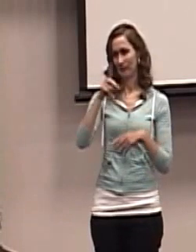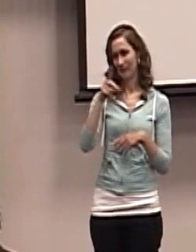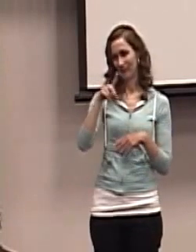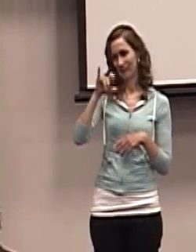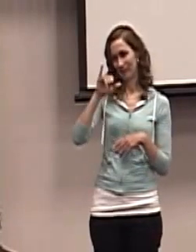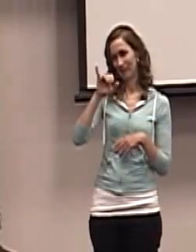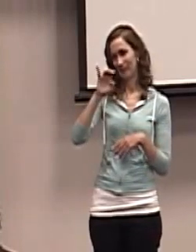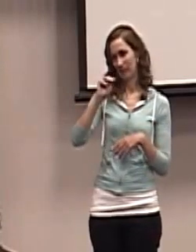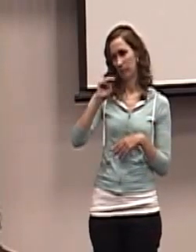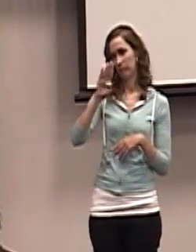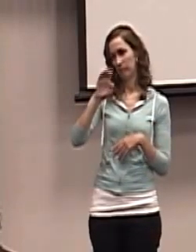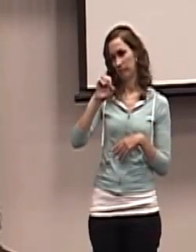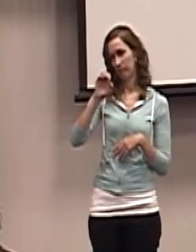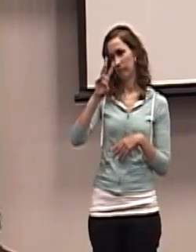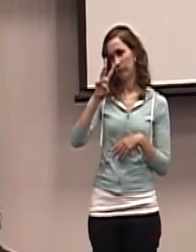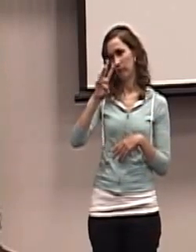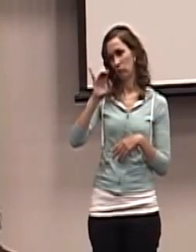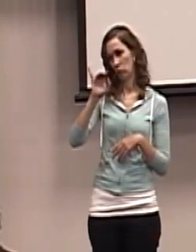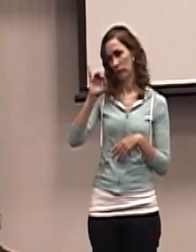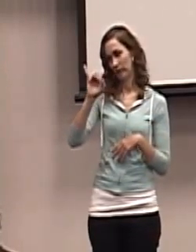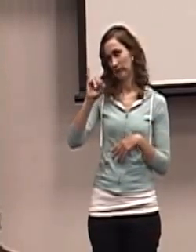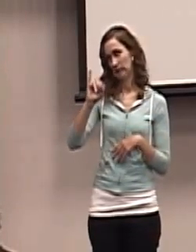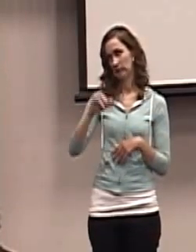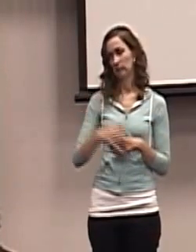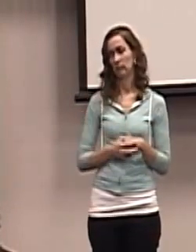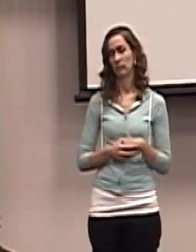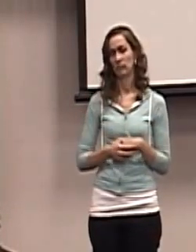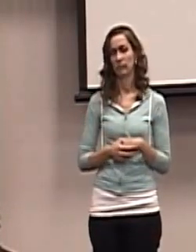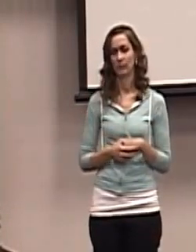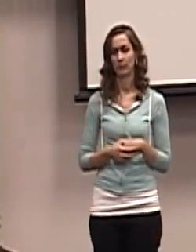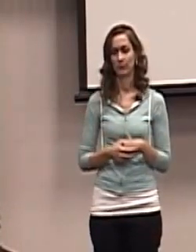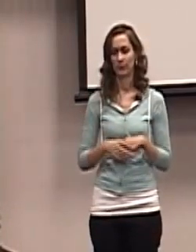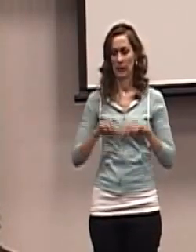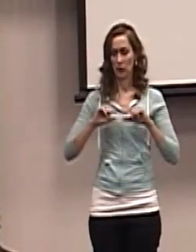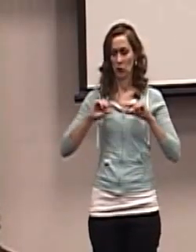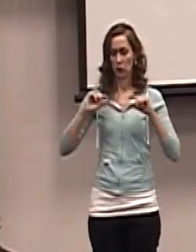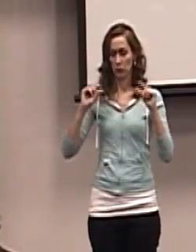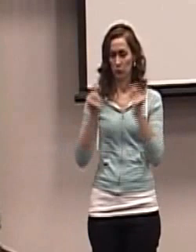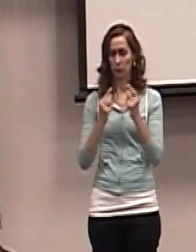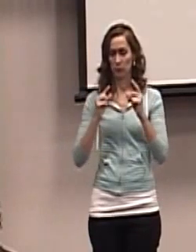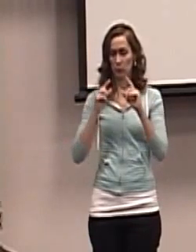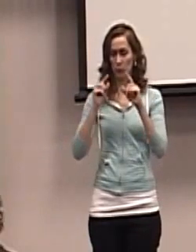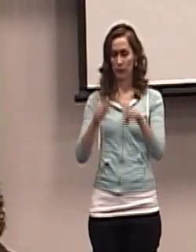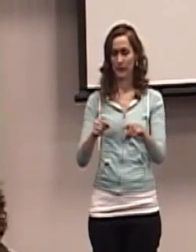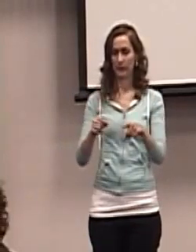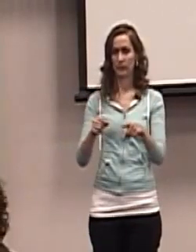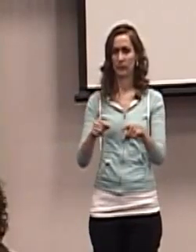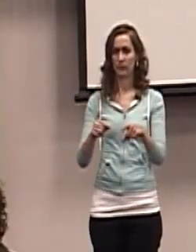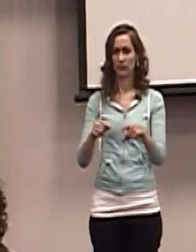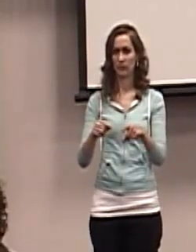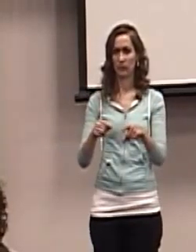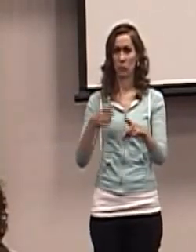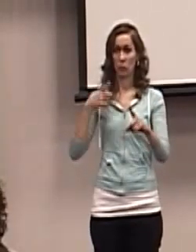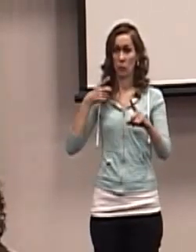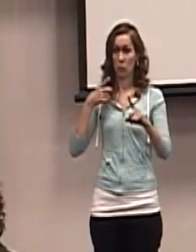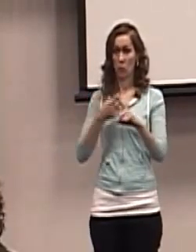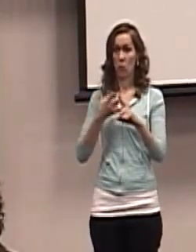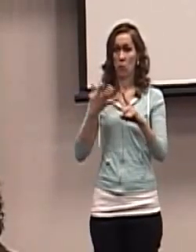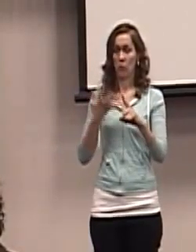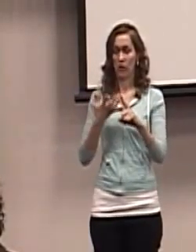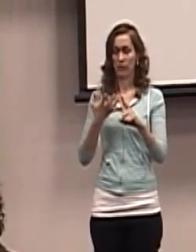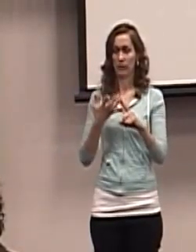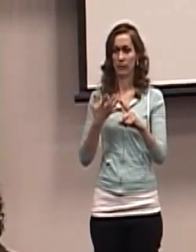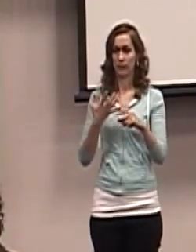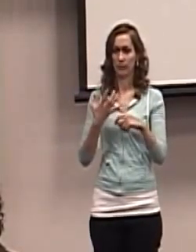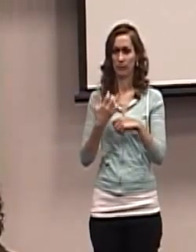time it was Salisbury, Rhodesia. A group of us went there, and our goal was to ensure